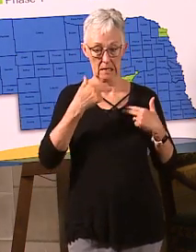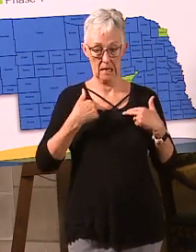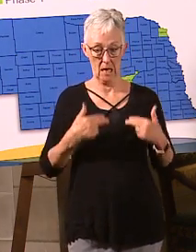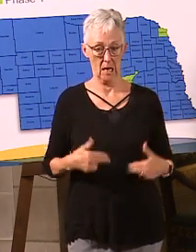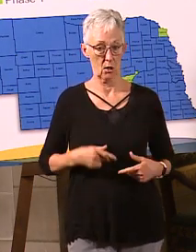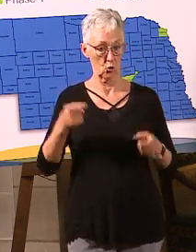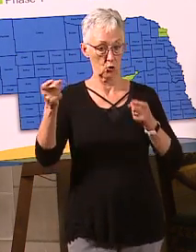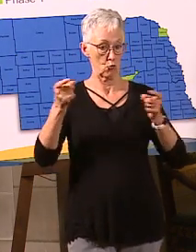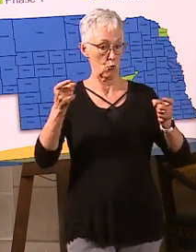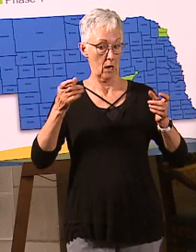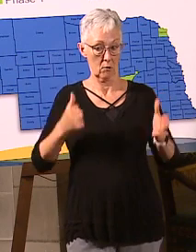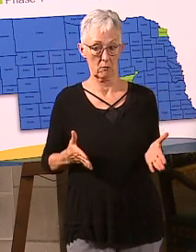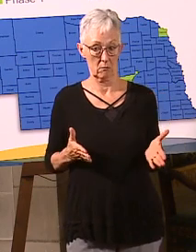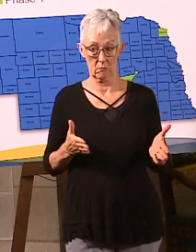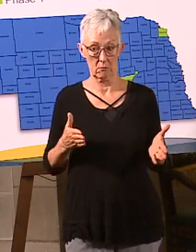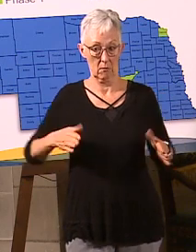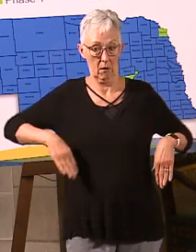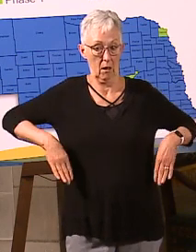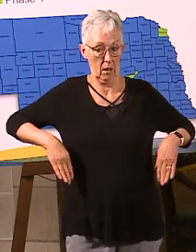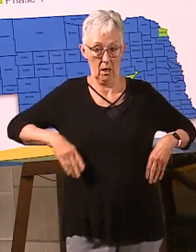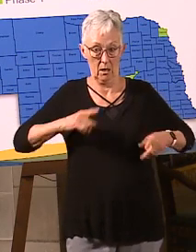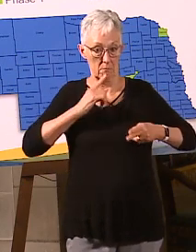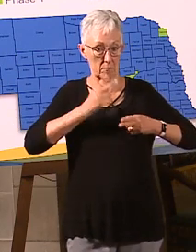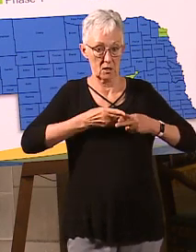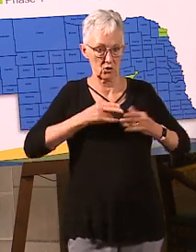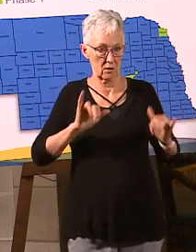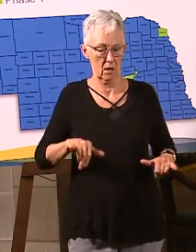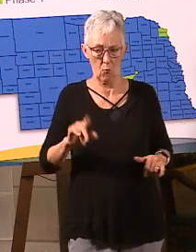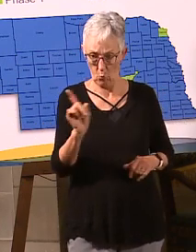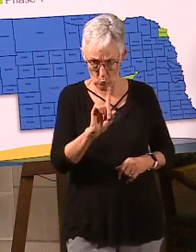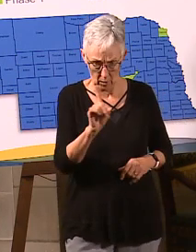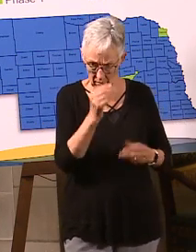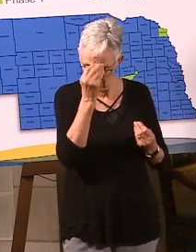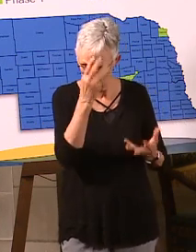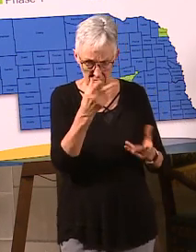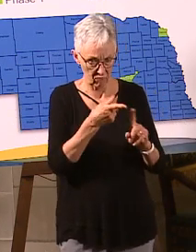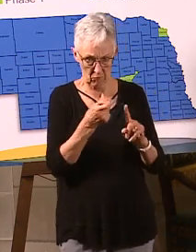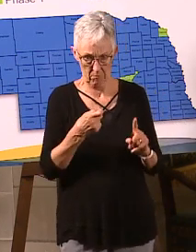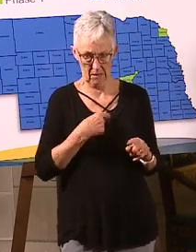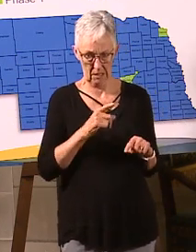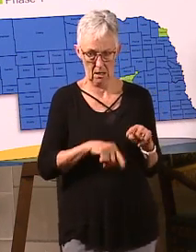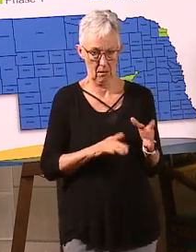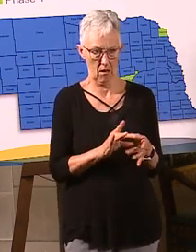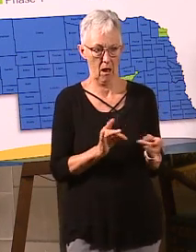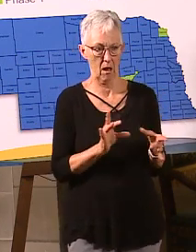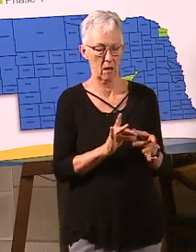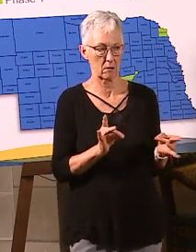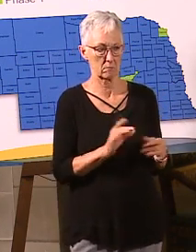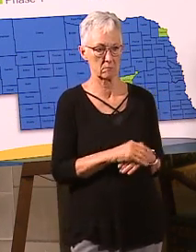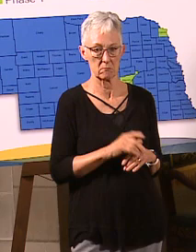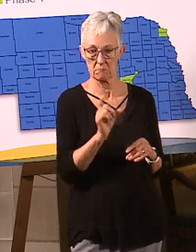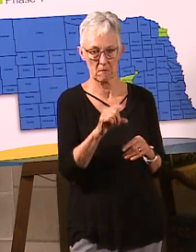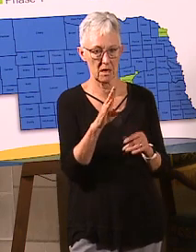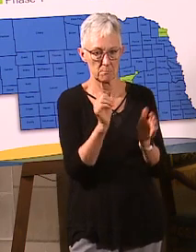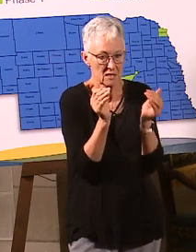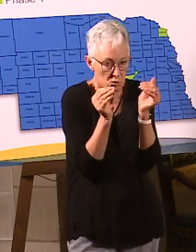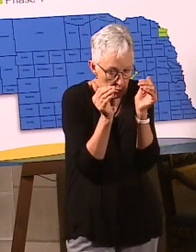mentioned at all. So I don't know where that data is coming from, so I can't really comment on it, but they must be really small clusters.